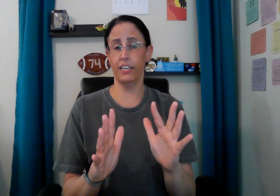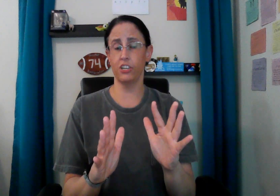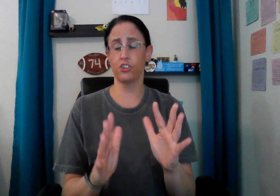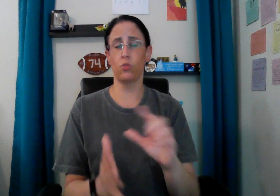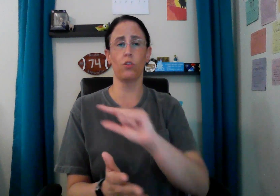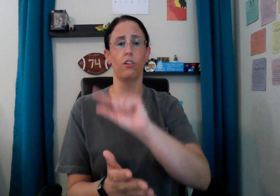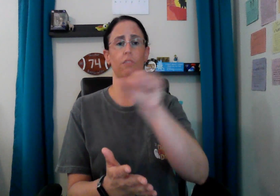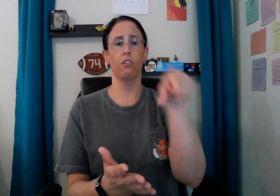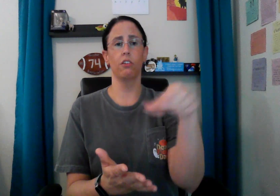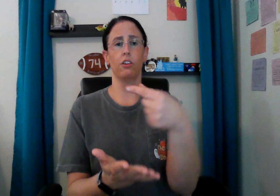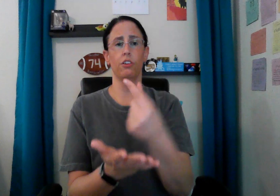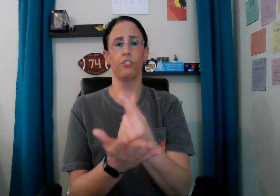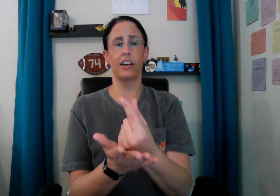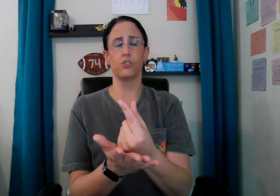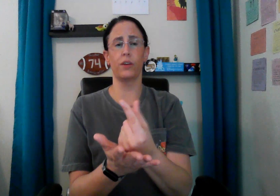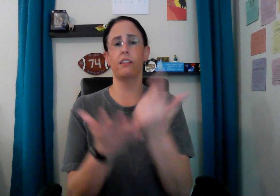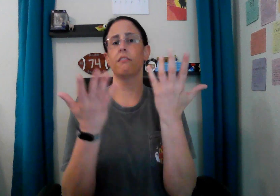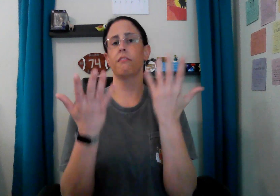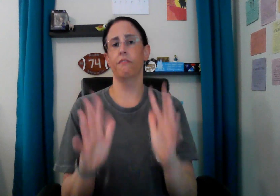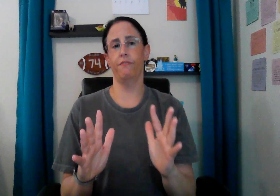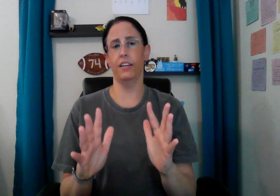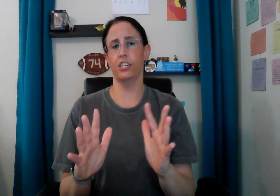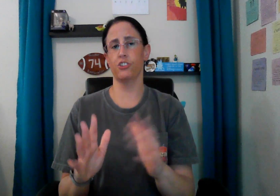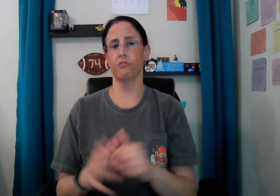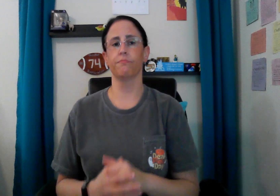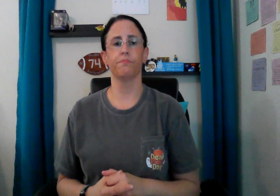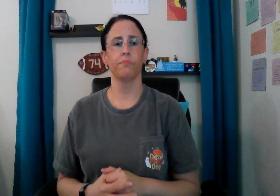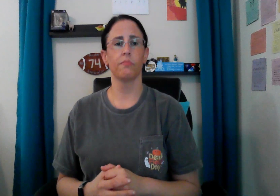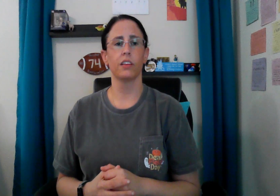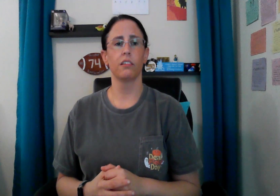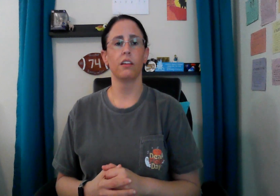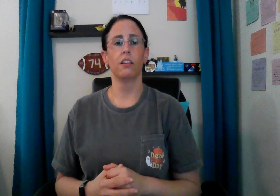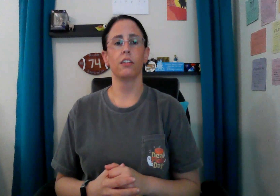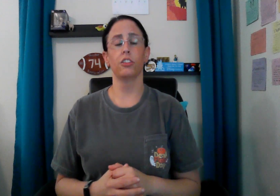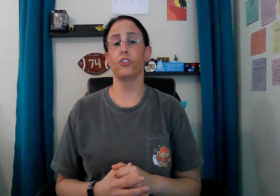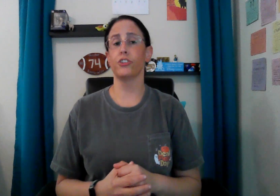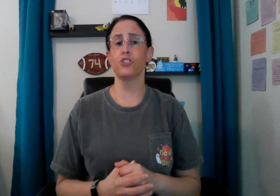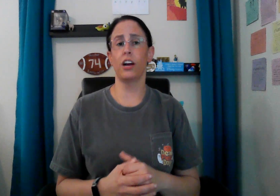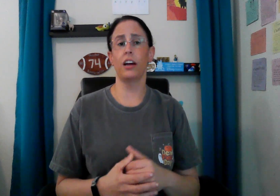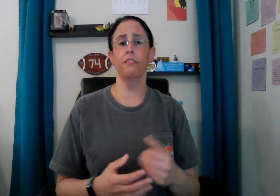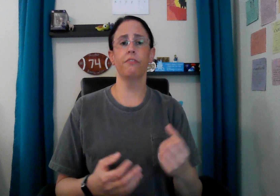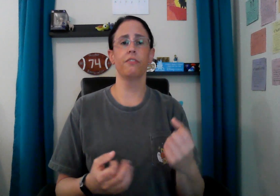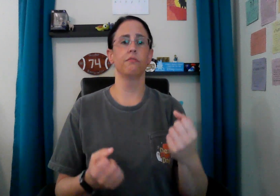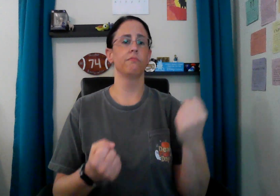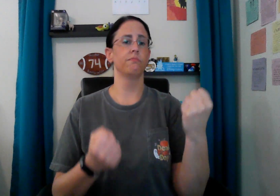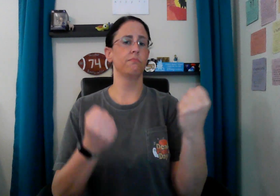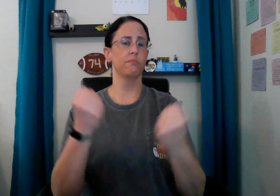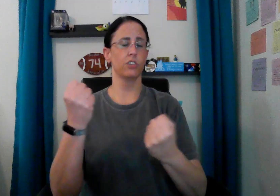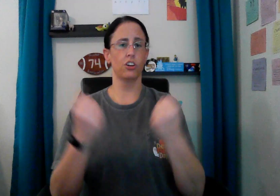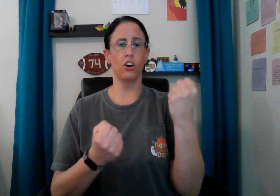finish, or graduate, finish. Learn to drive,